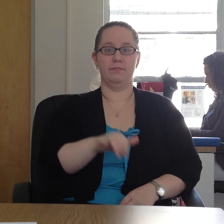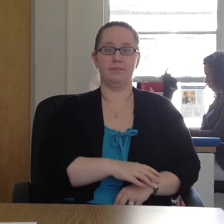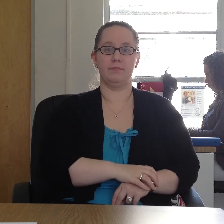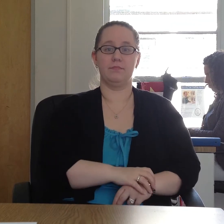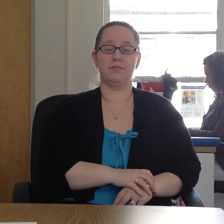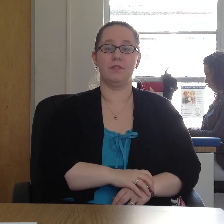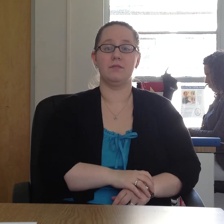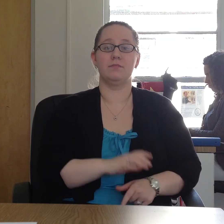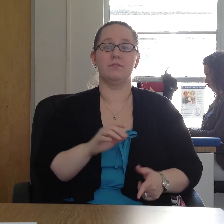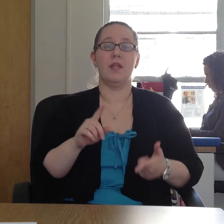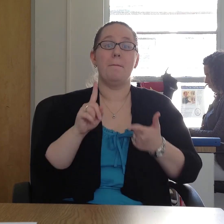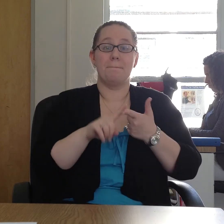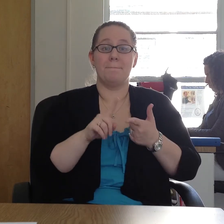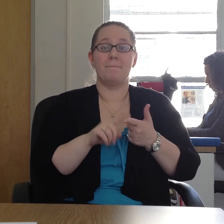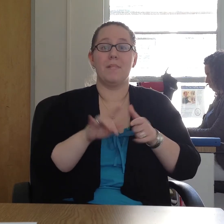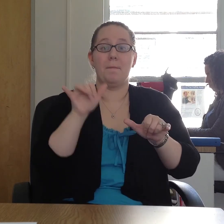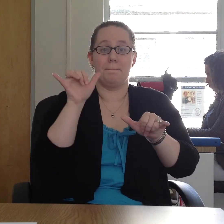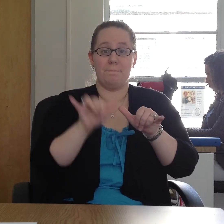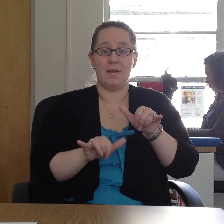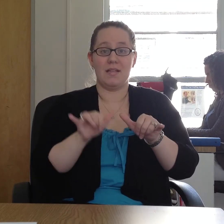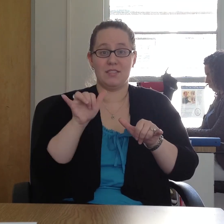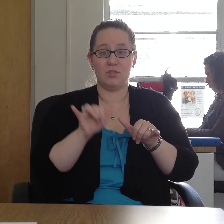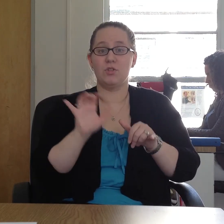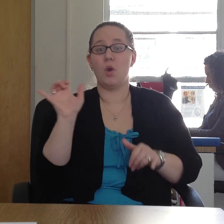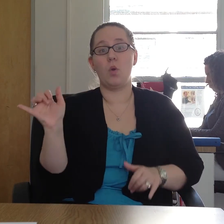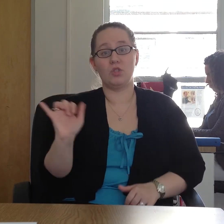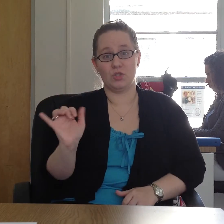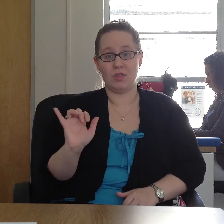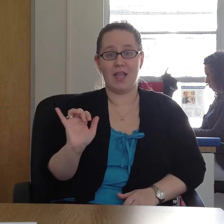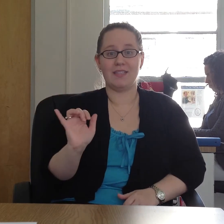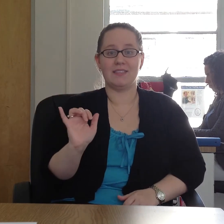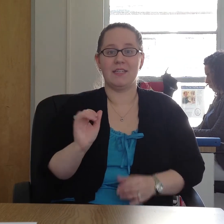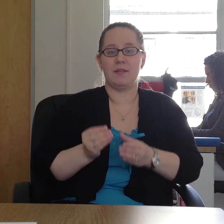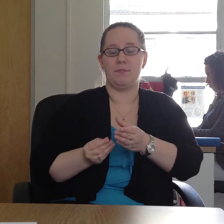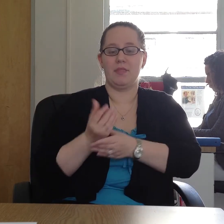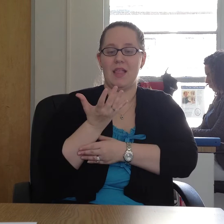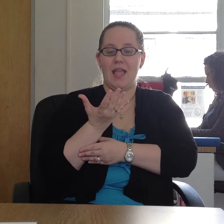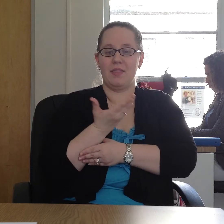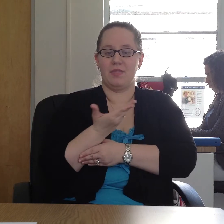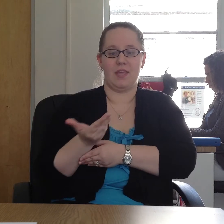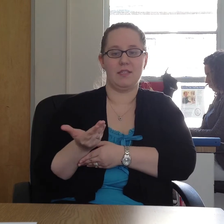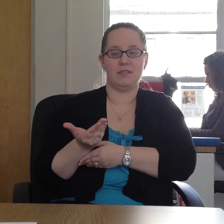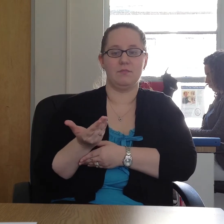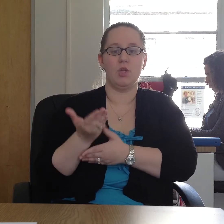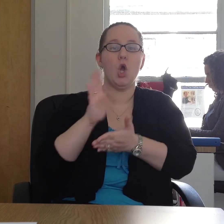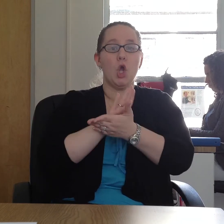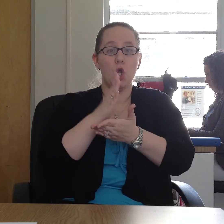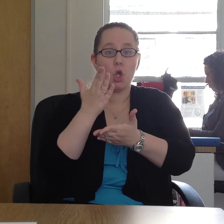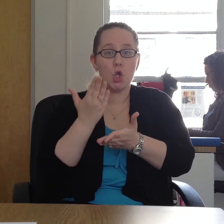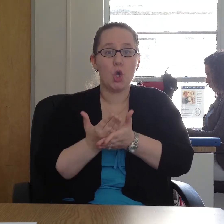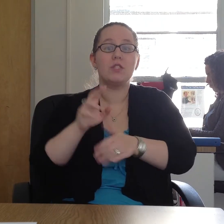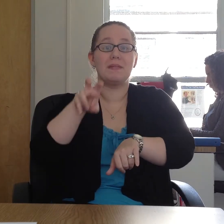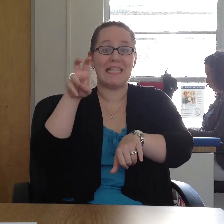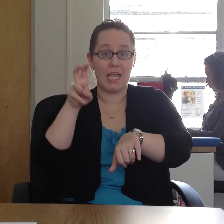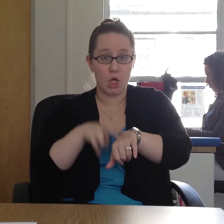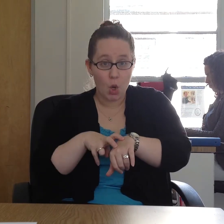Bacteria also thrives on plant products that are heat-treated, such as cooked potatoes,